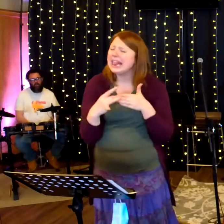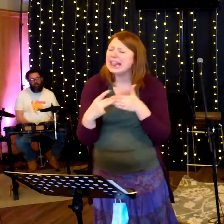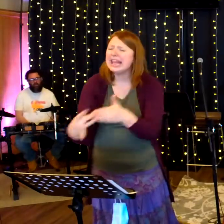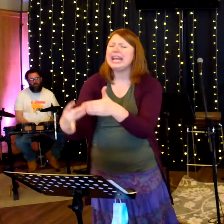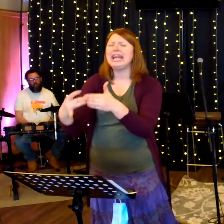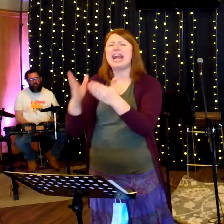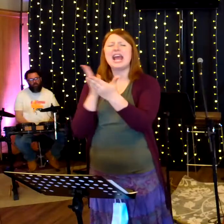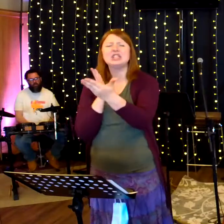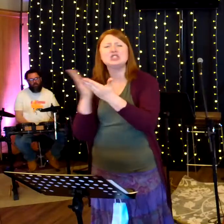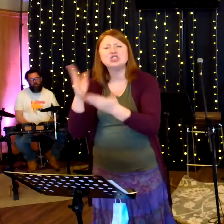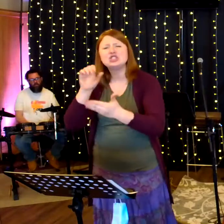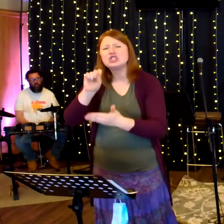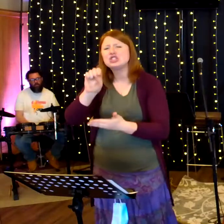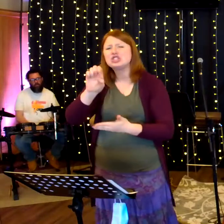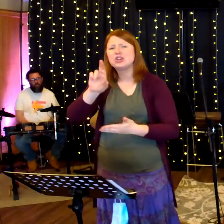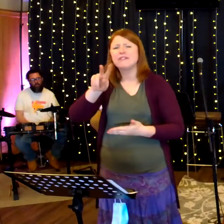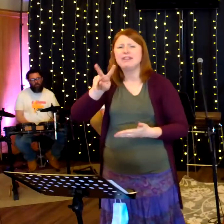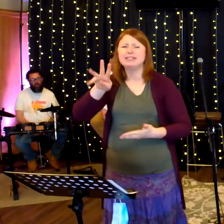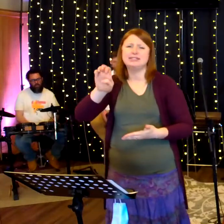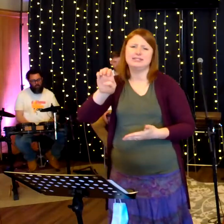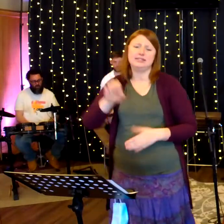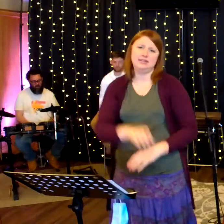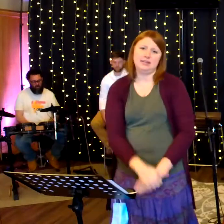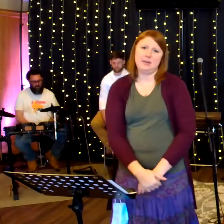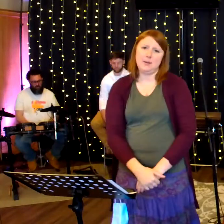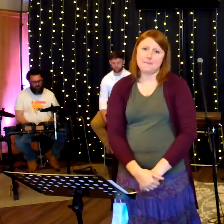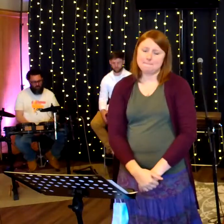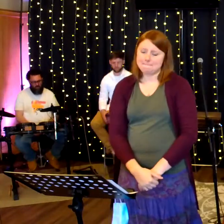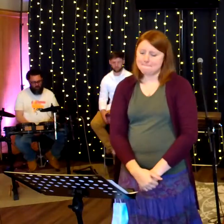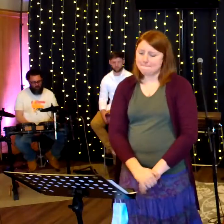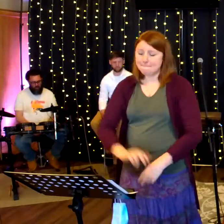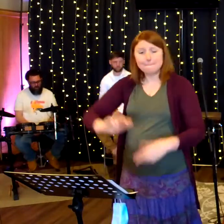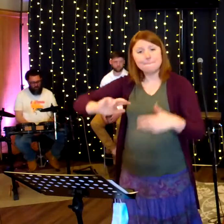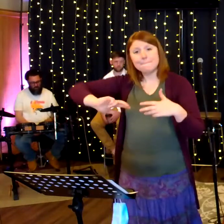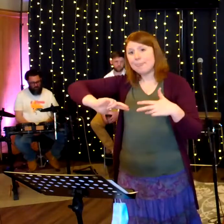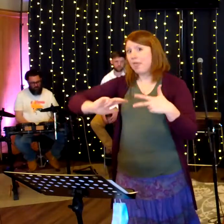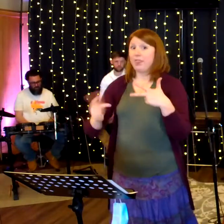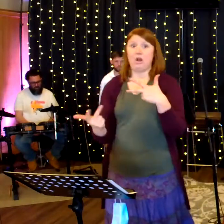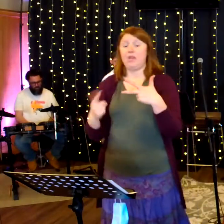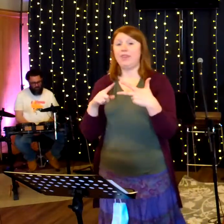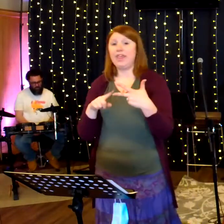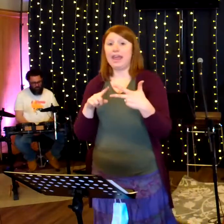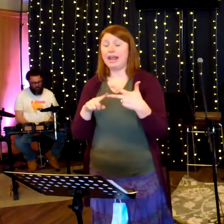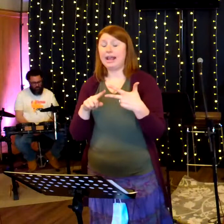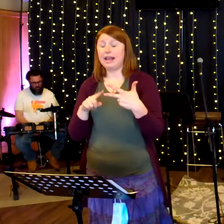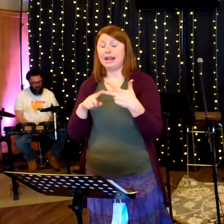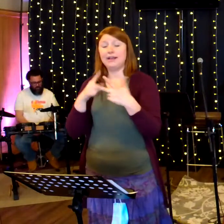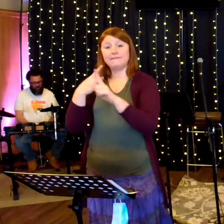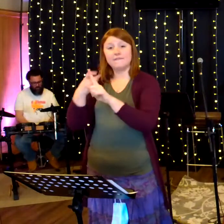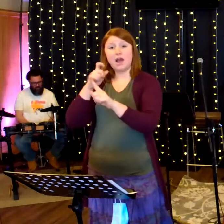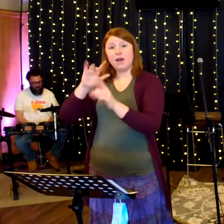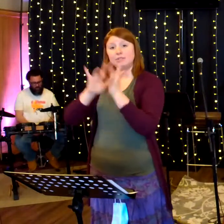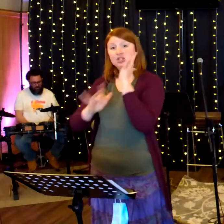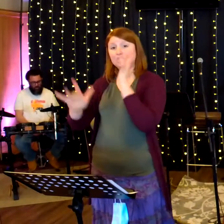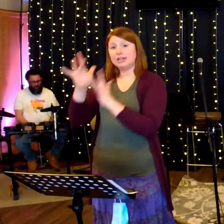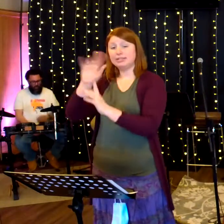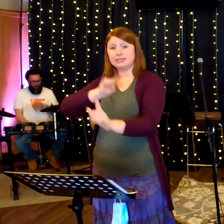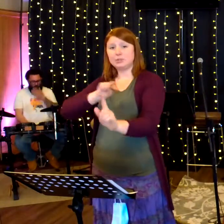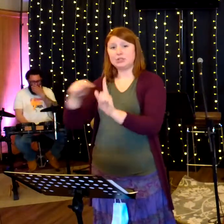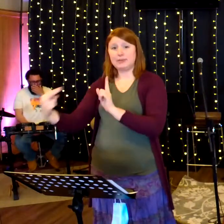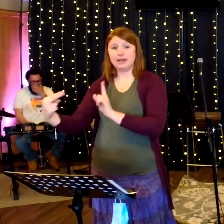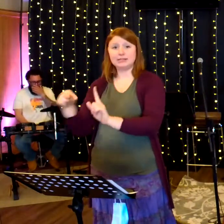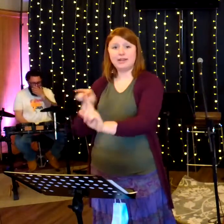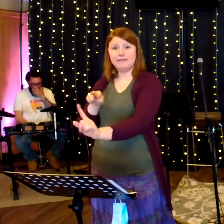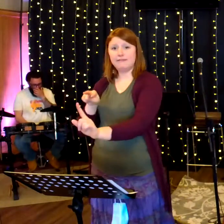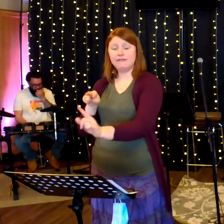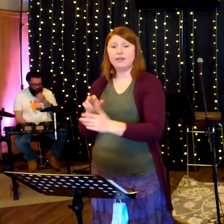or what your status may be. The third thing we can take away when looking at the Easter story from Jesus' perspective, and I like to call this